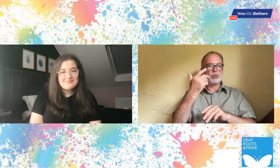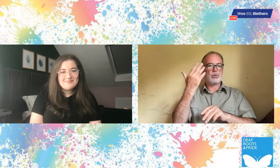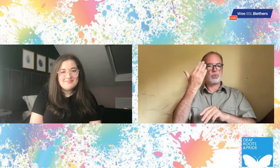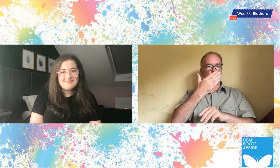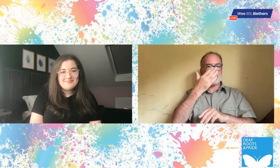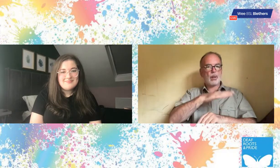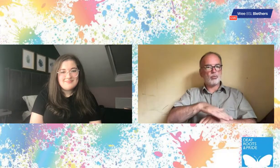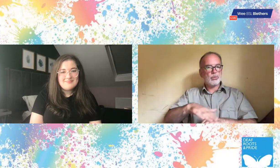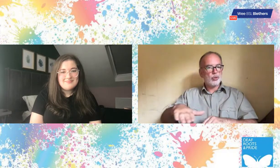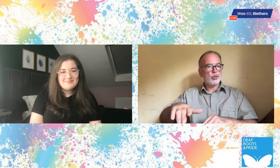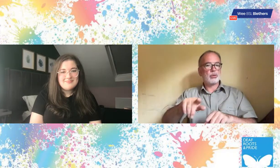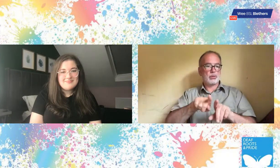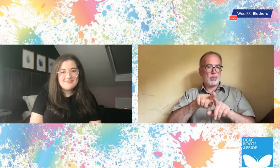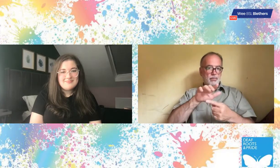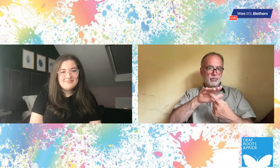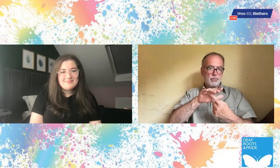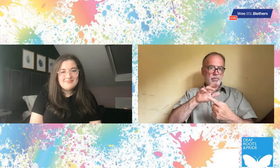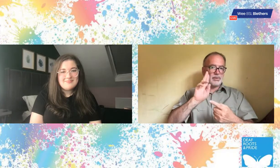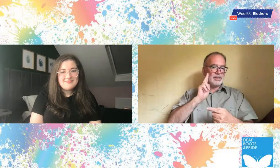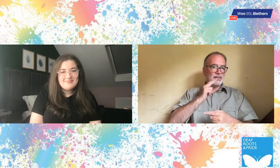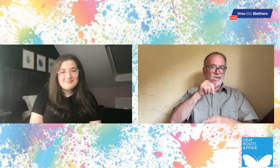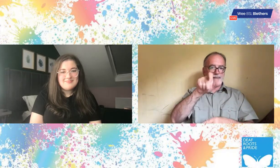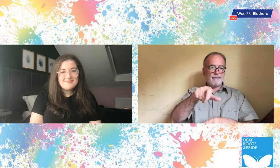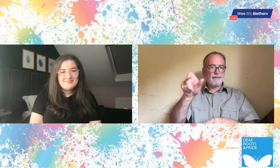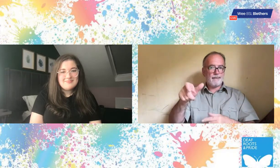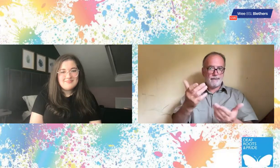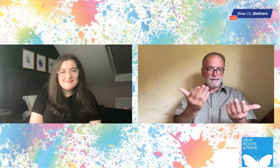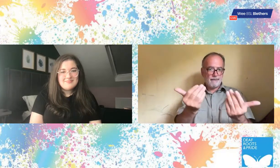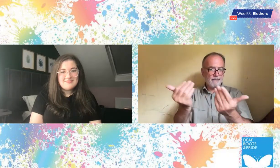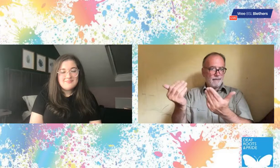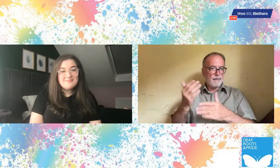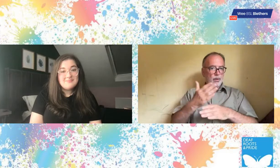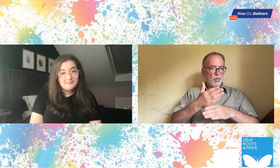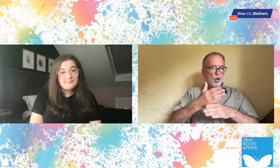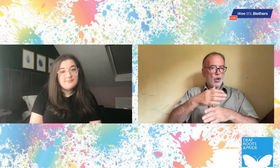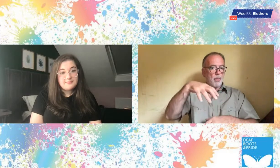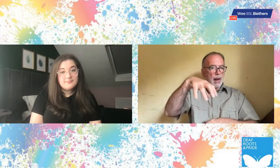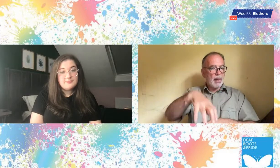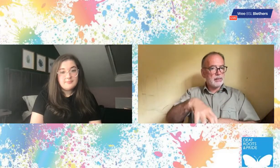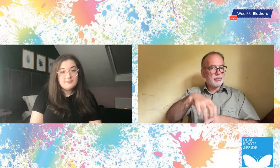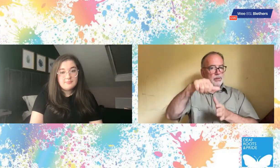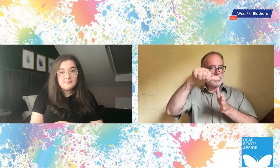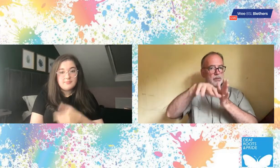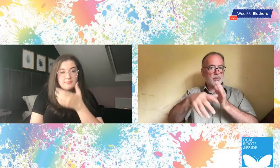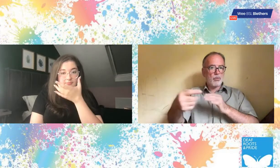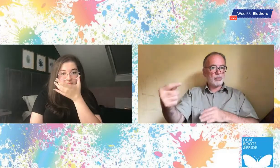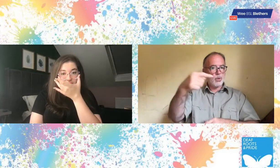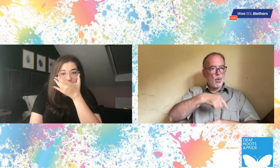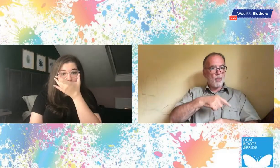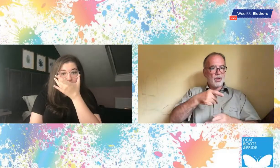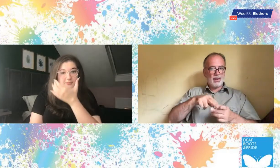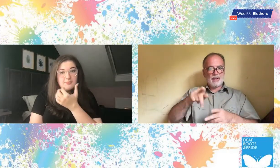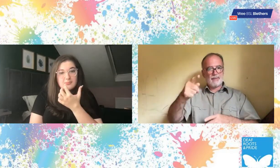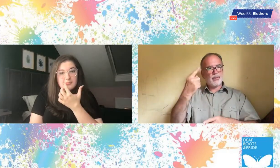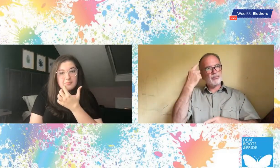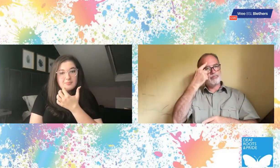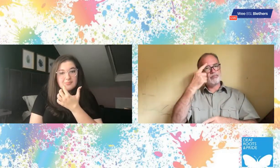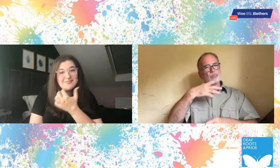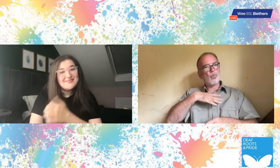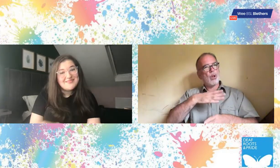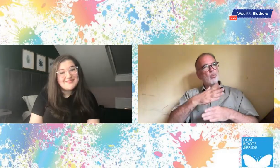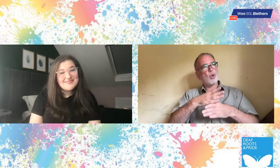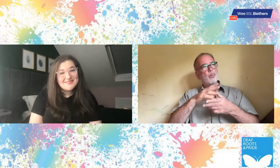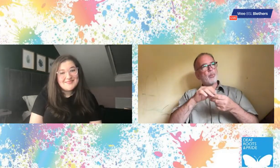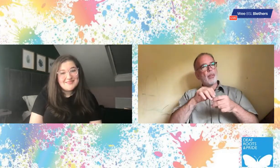look at education for young people, for school children, and particularly for deaf young people. I welcome any